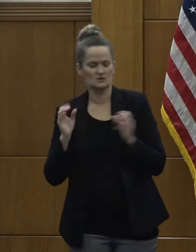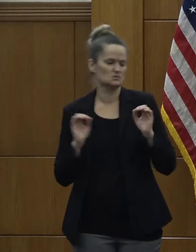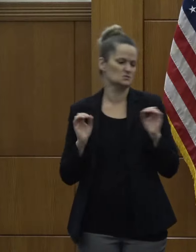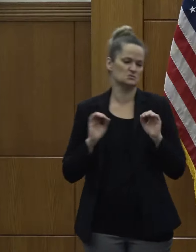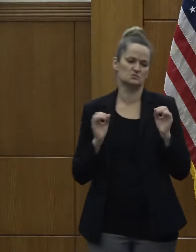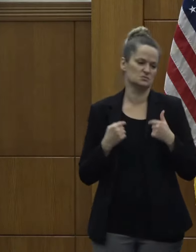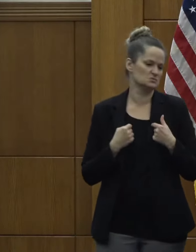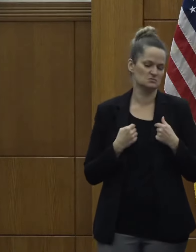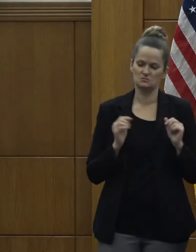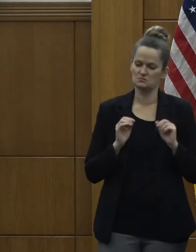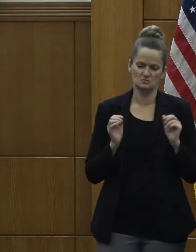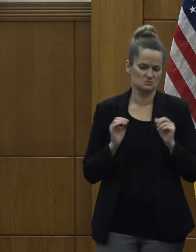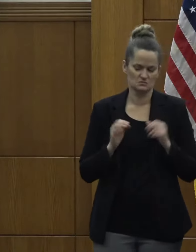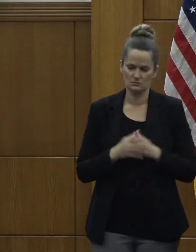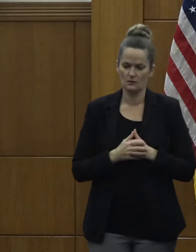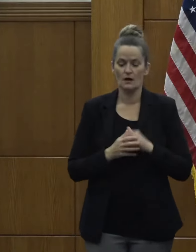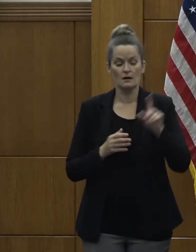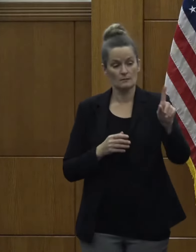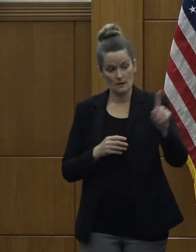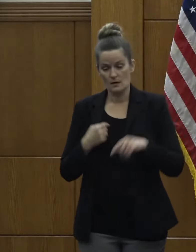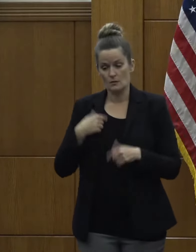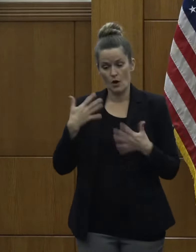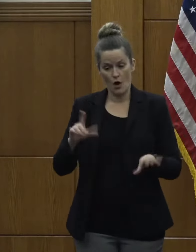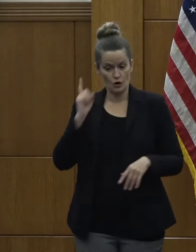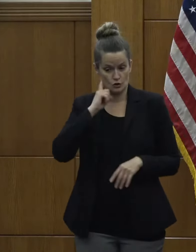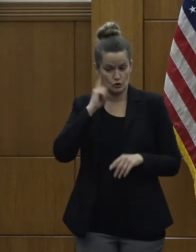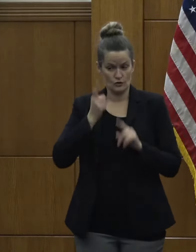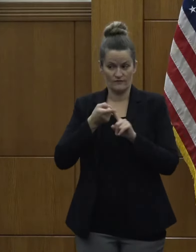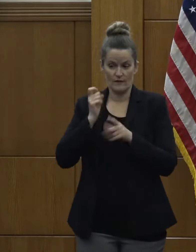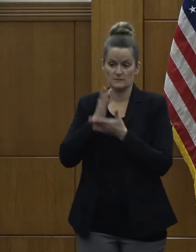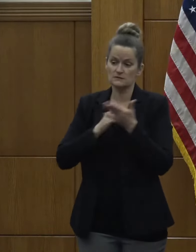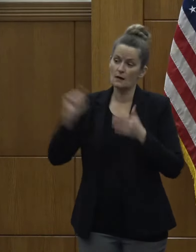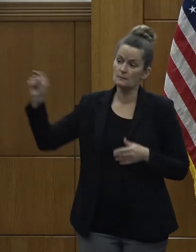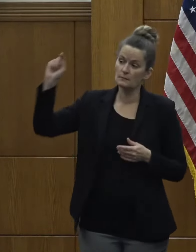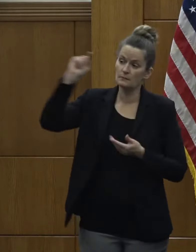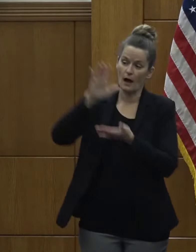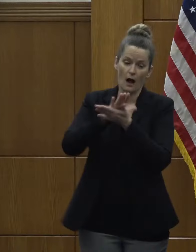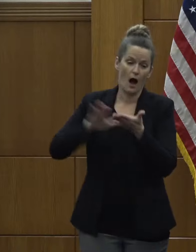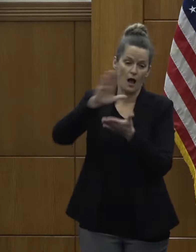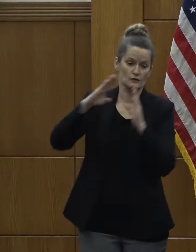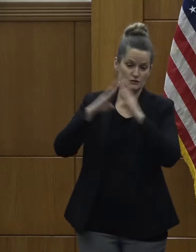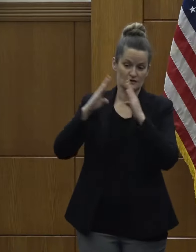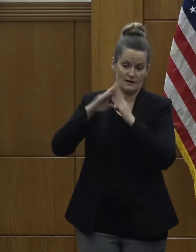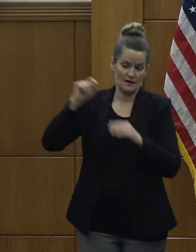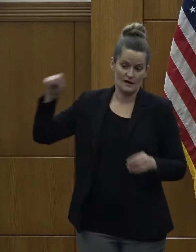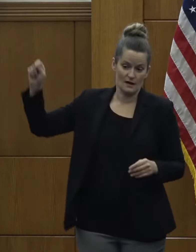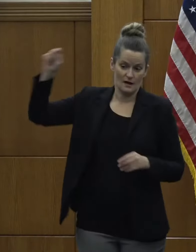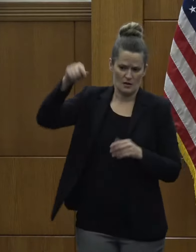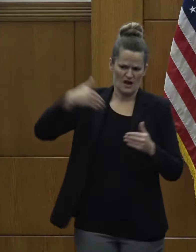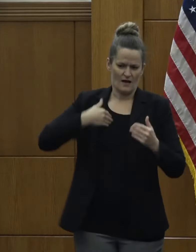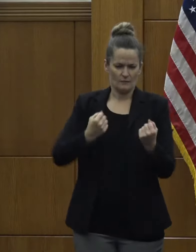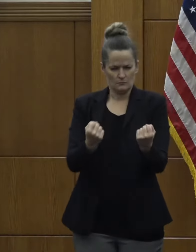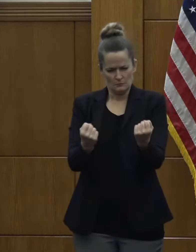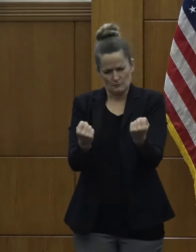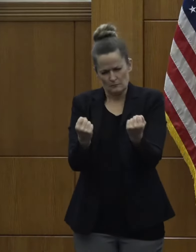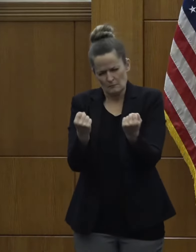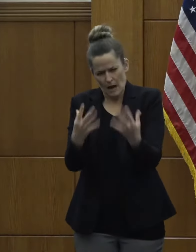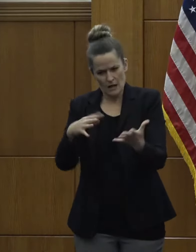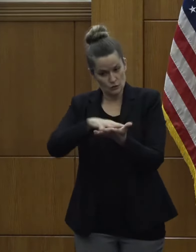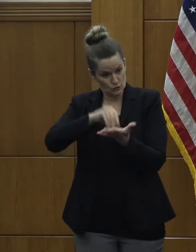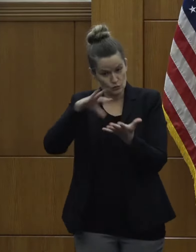yet. But we are hearing that, certainly in some college towns that there is quite a bit of students who have turned out to try to vote